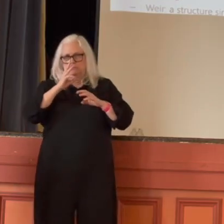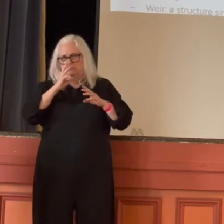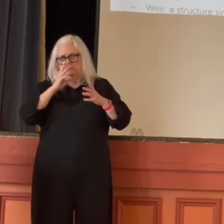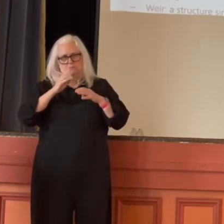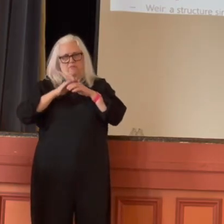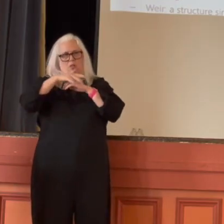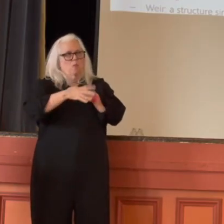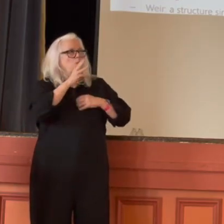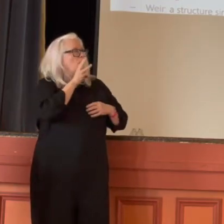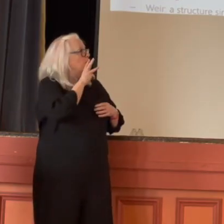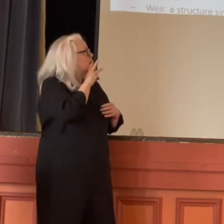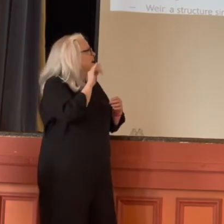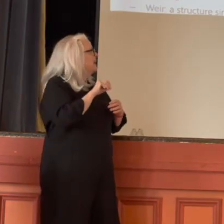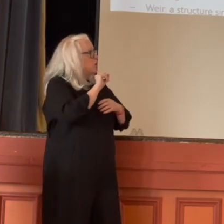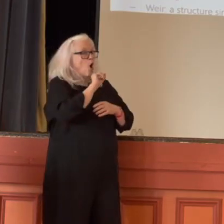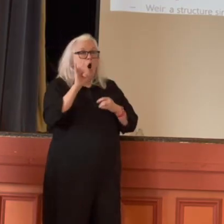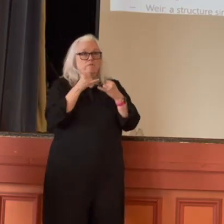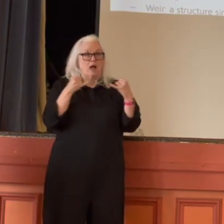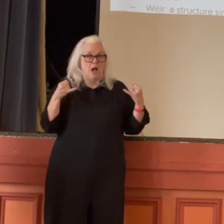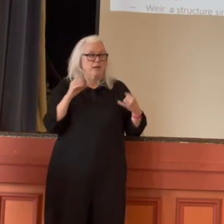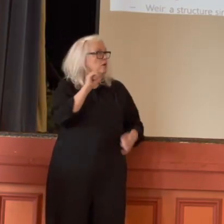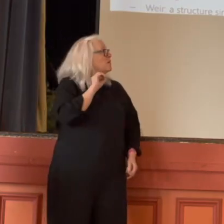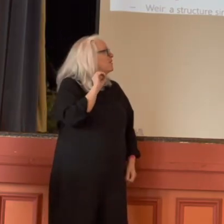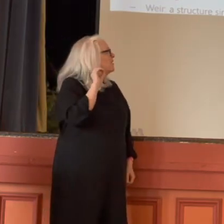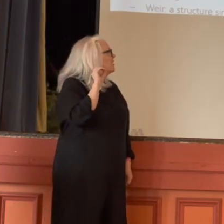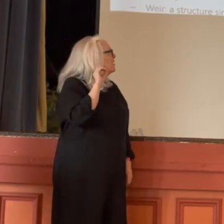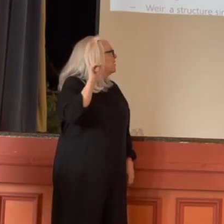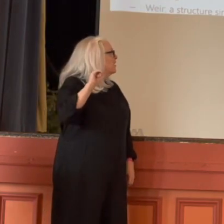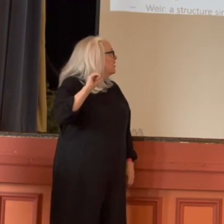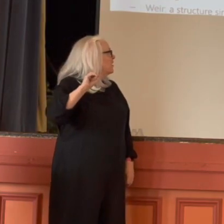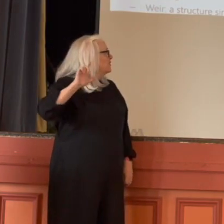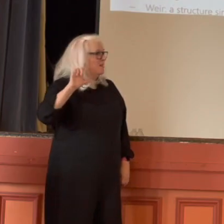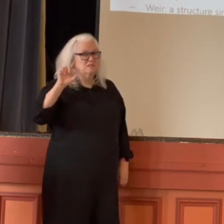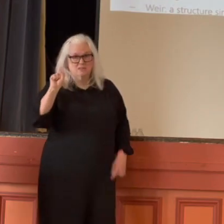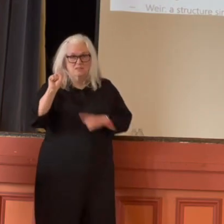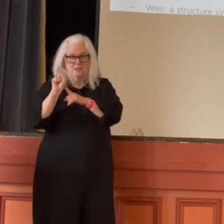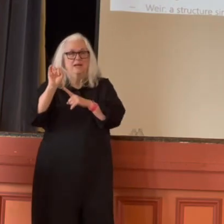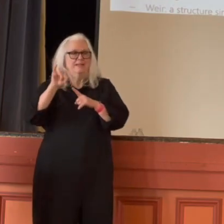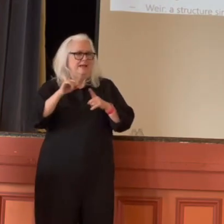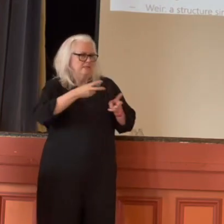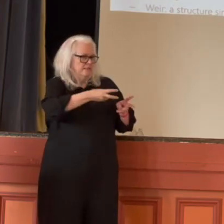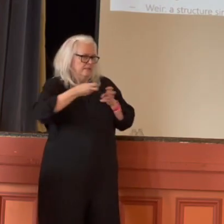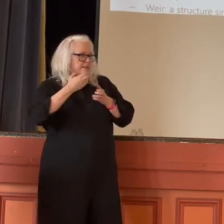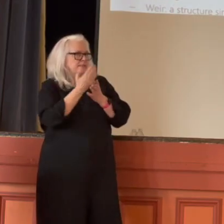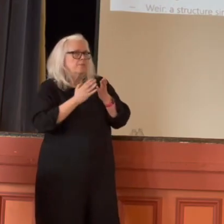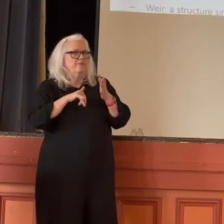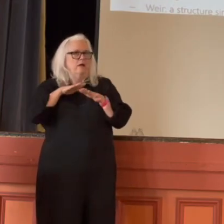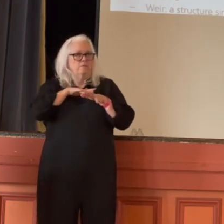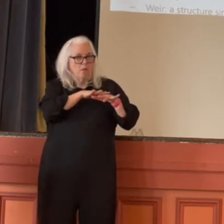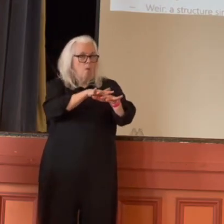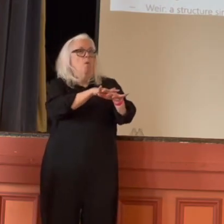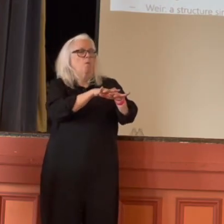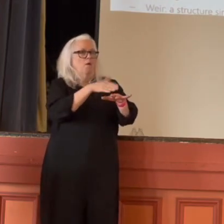Offline is, as you would think, taking some of that flow off of line, off the